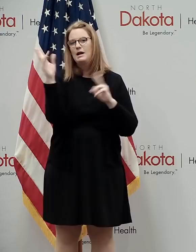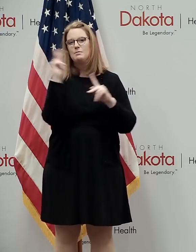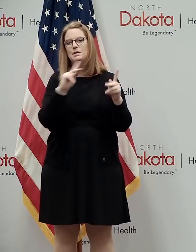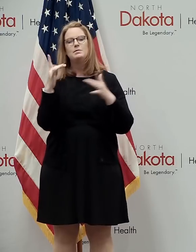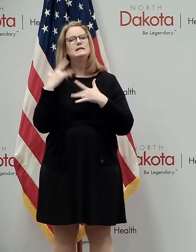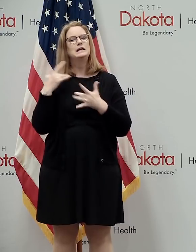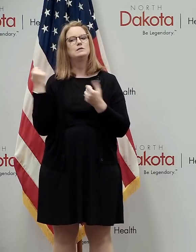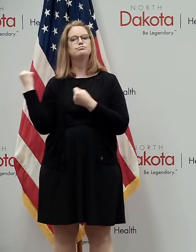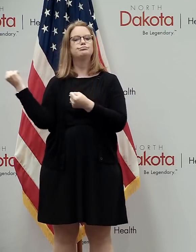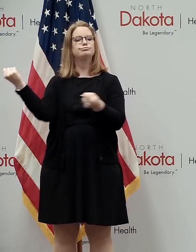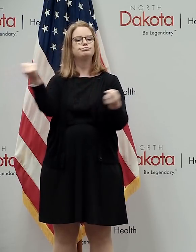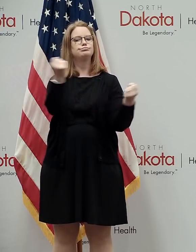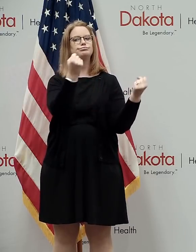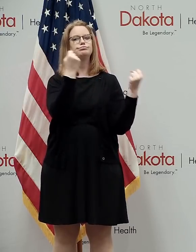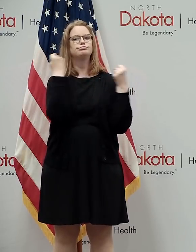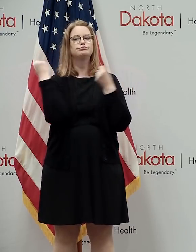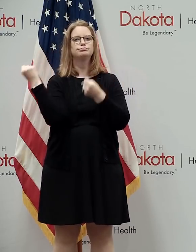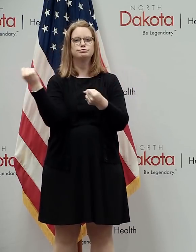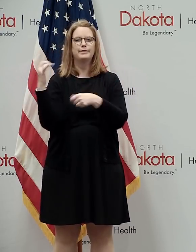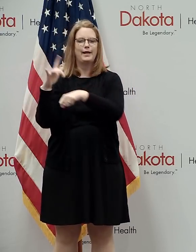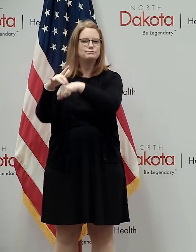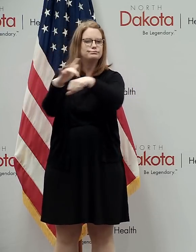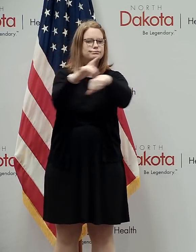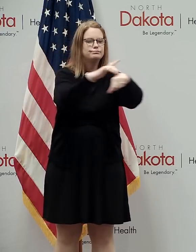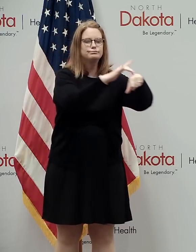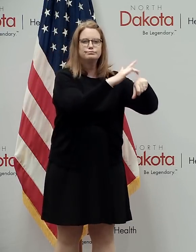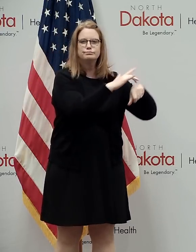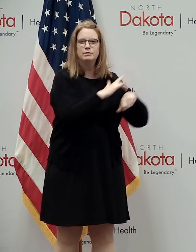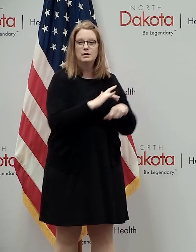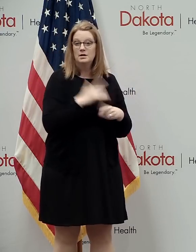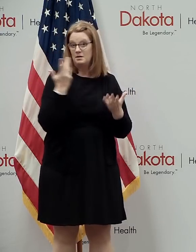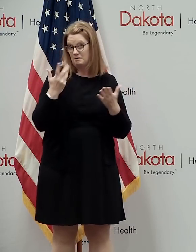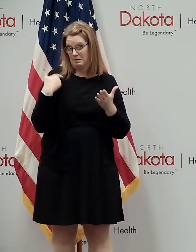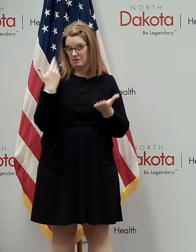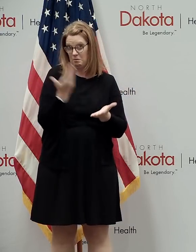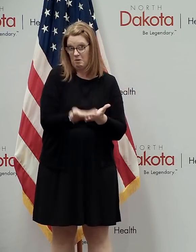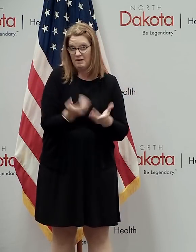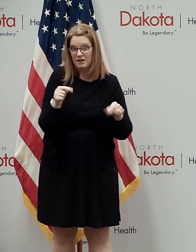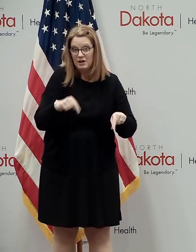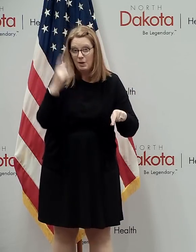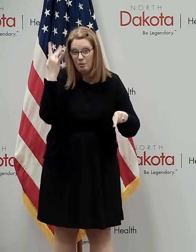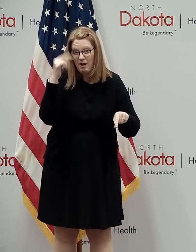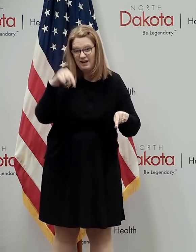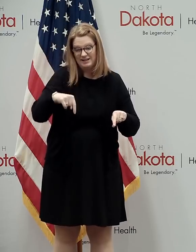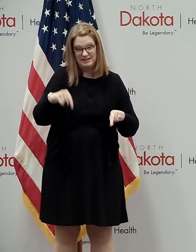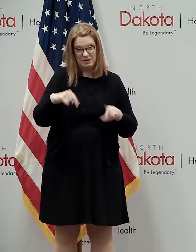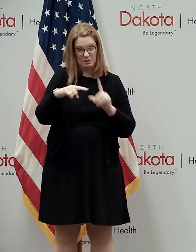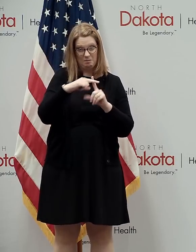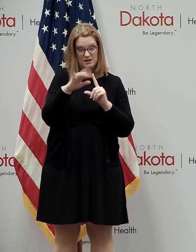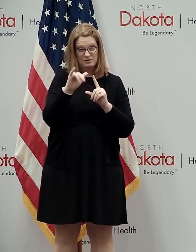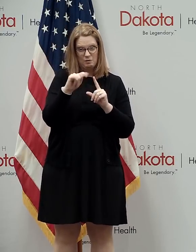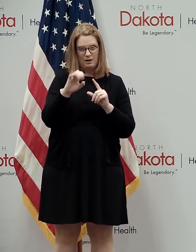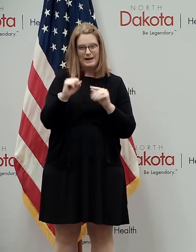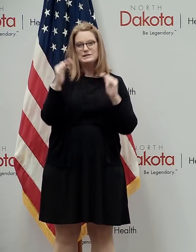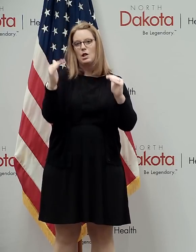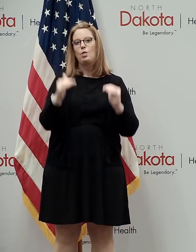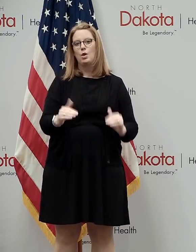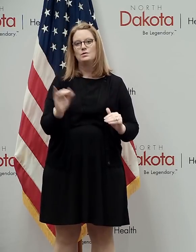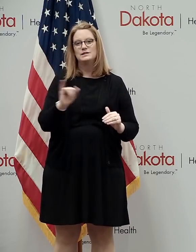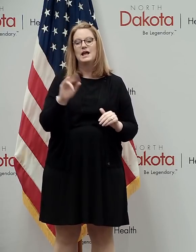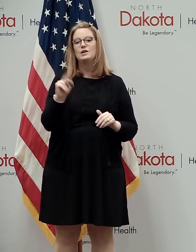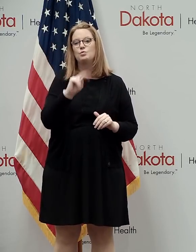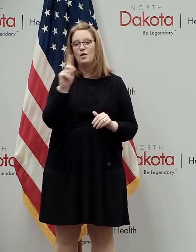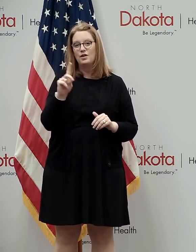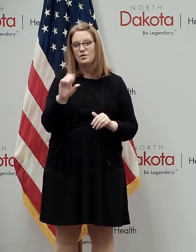as part of those experiences. They're trying to get to places that maybe have got lower positivity rates like North Dakota, South Dakota,